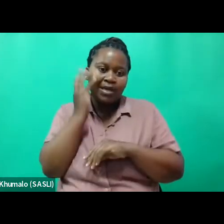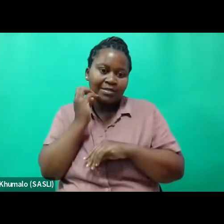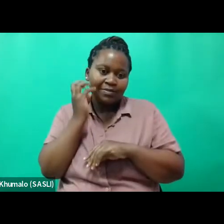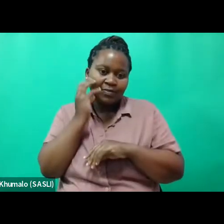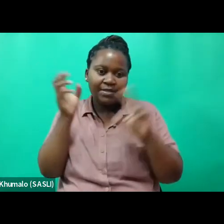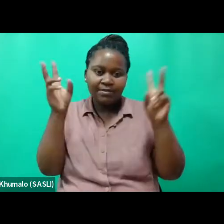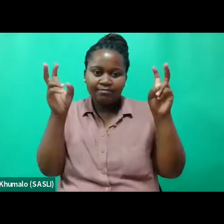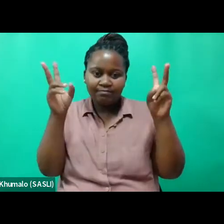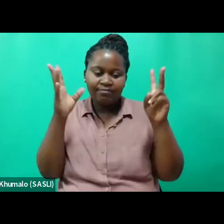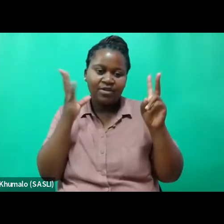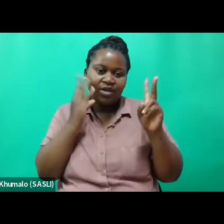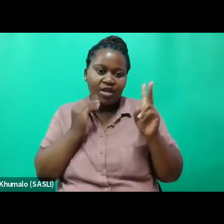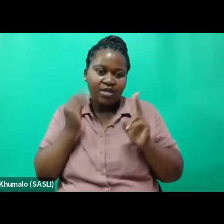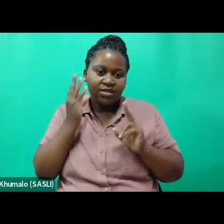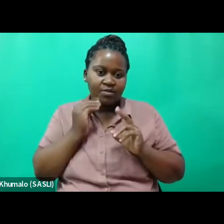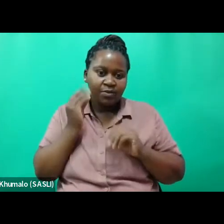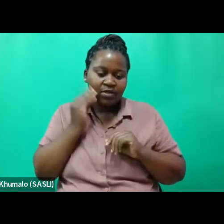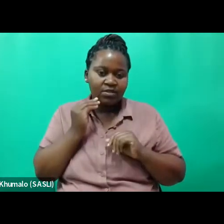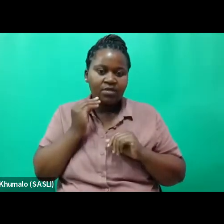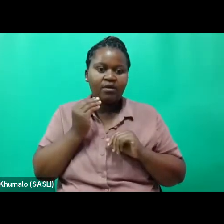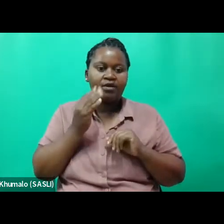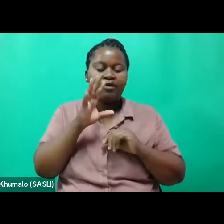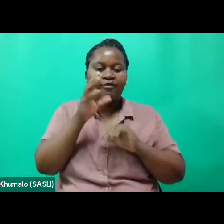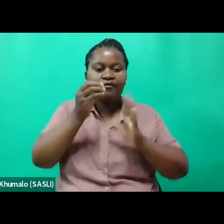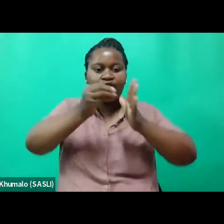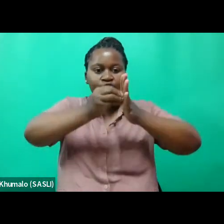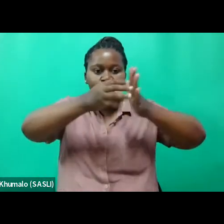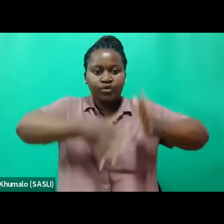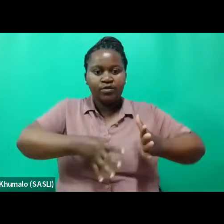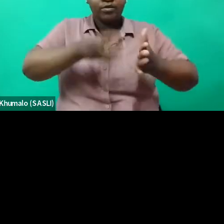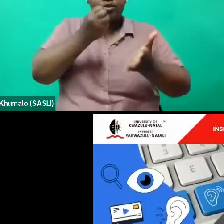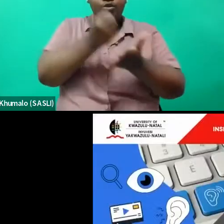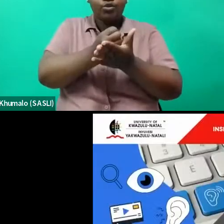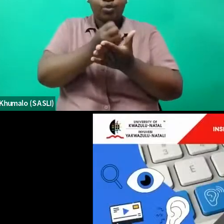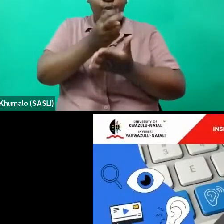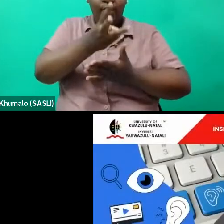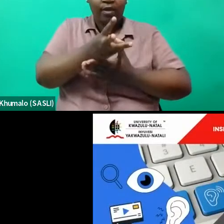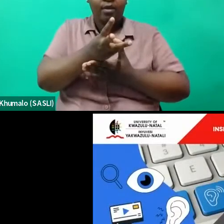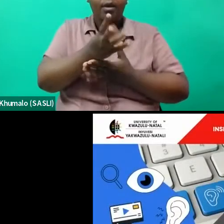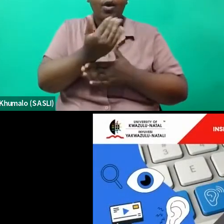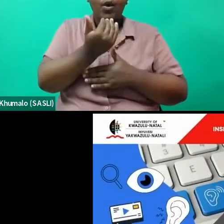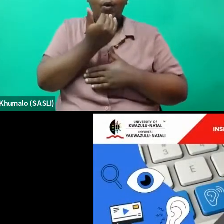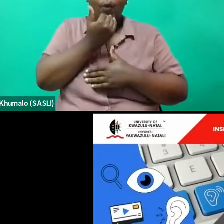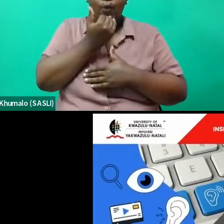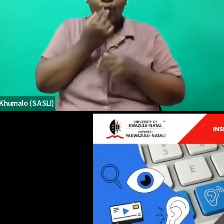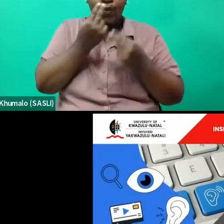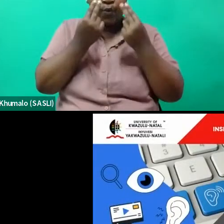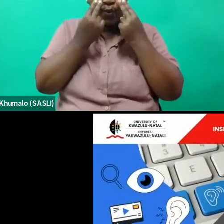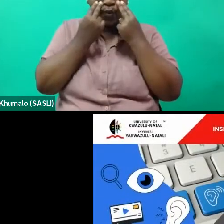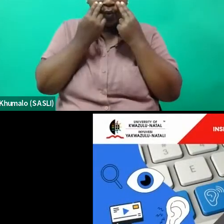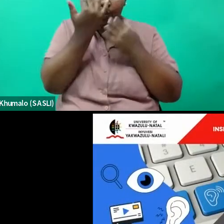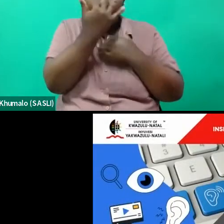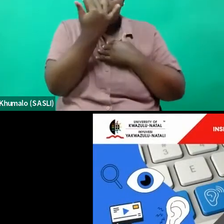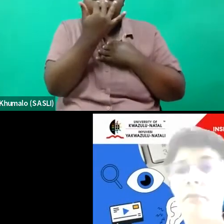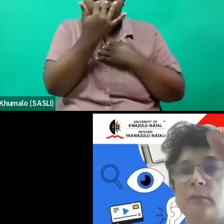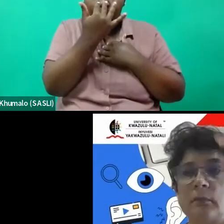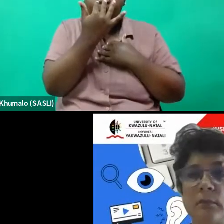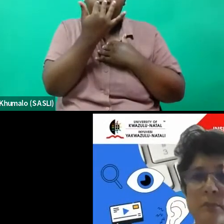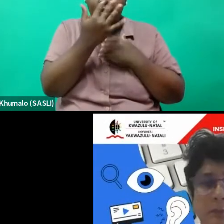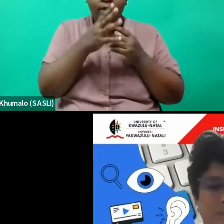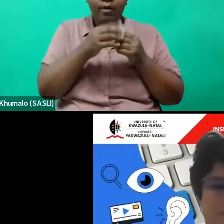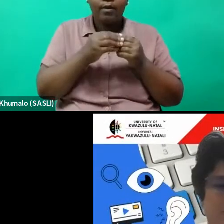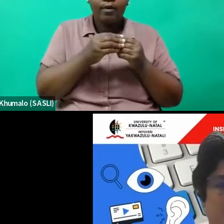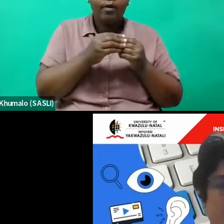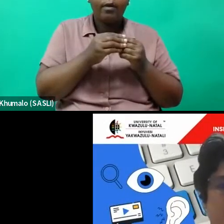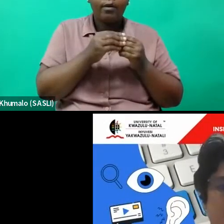the experiences of a student social worker who is partially sighted, that is during